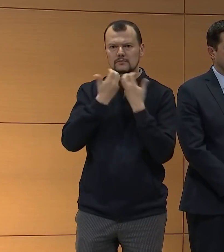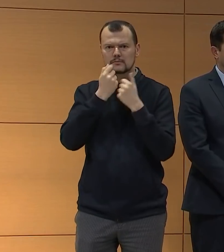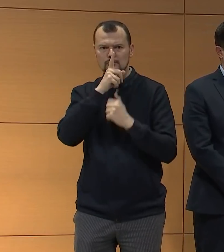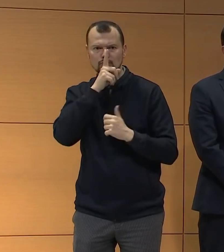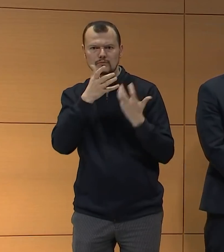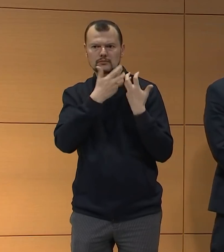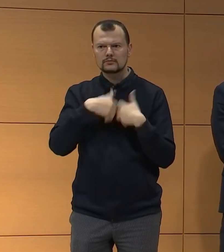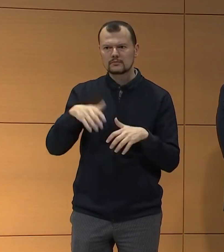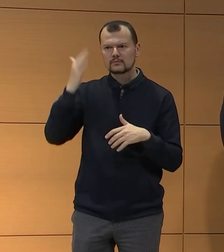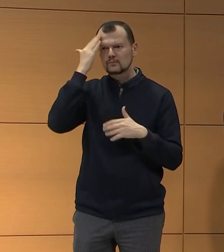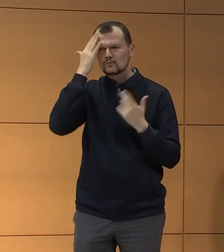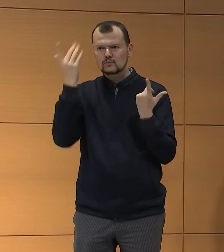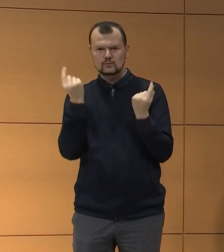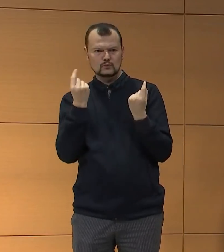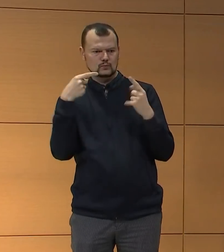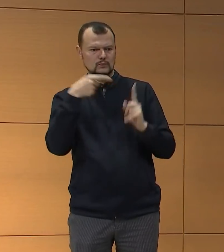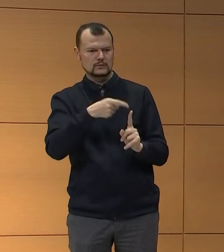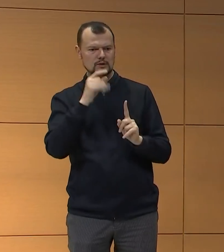right now?